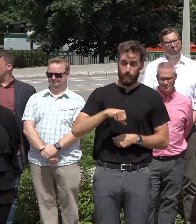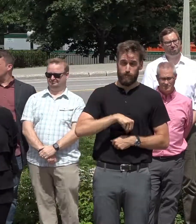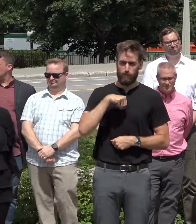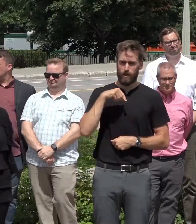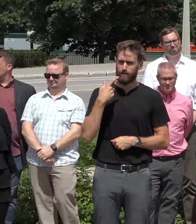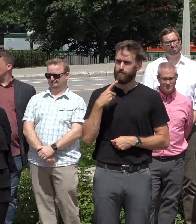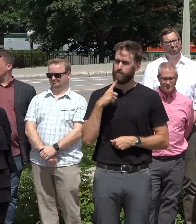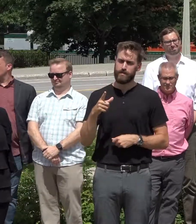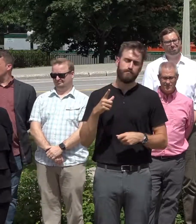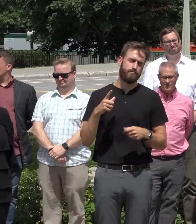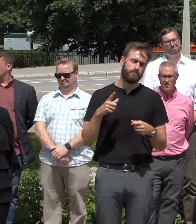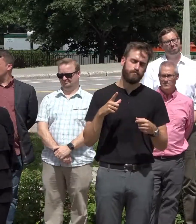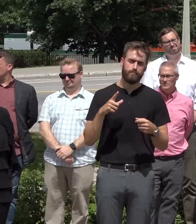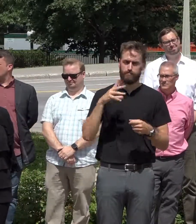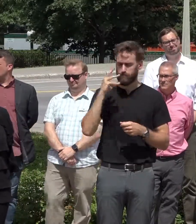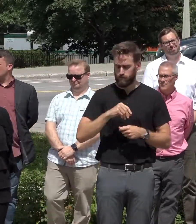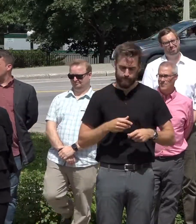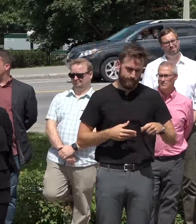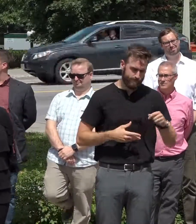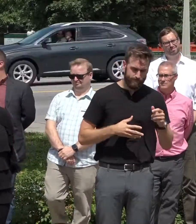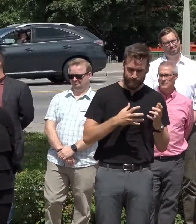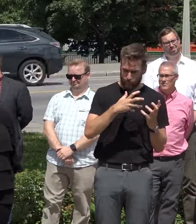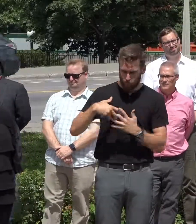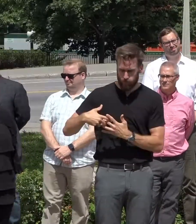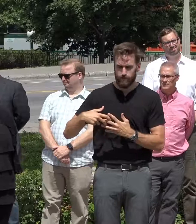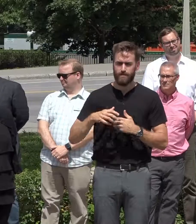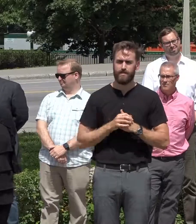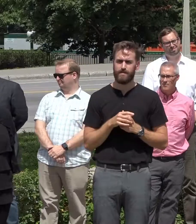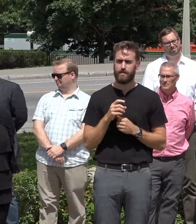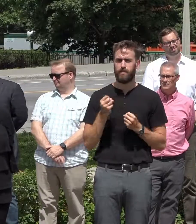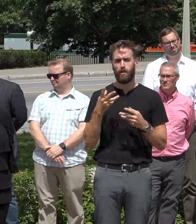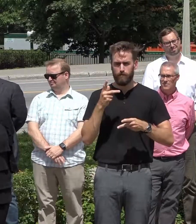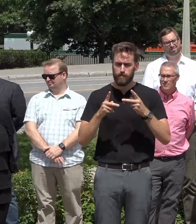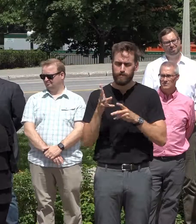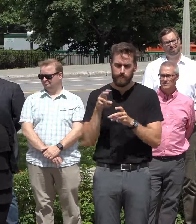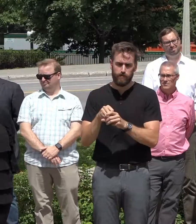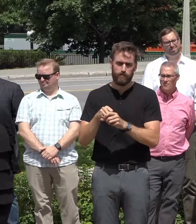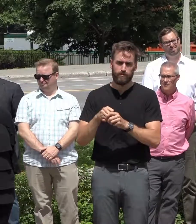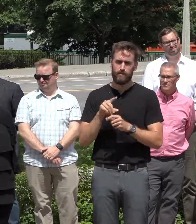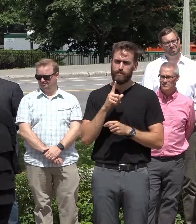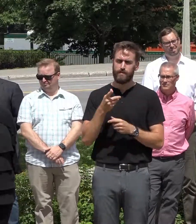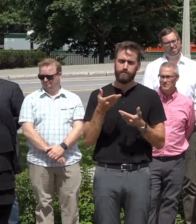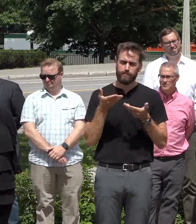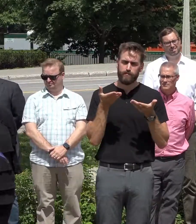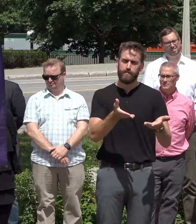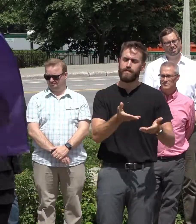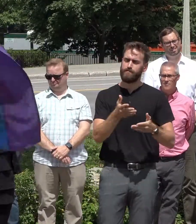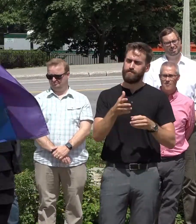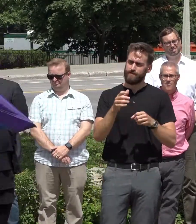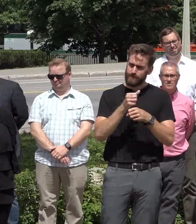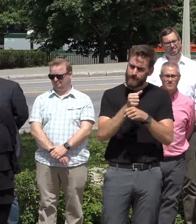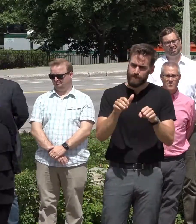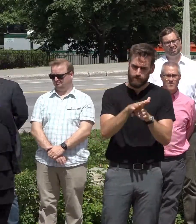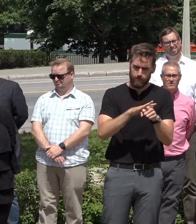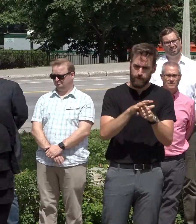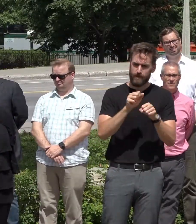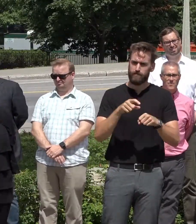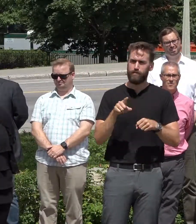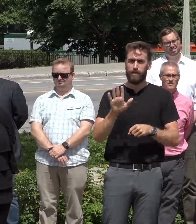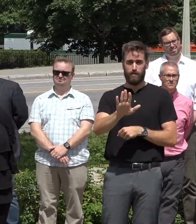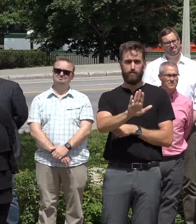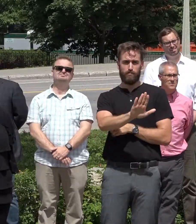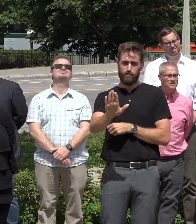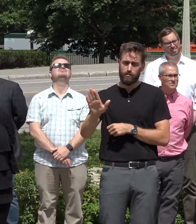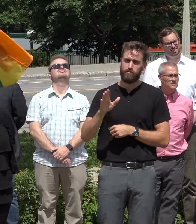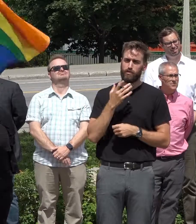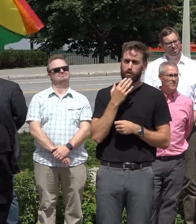all of those community organizations, and there are more we could name, that provide the space for people to be themselves and for our true colors to come shining